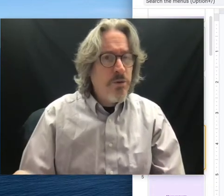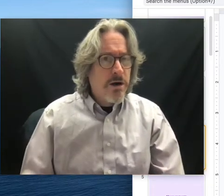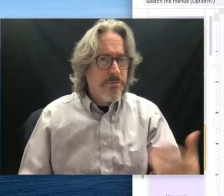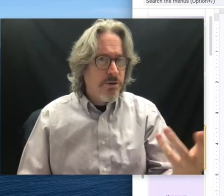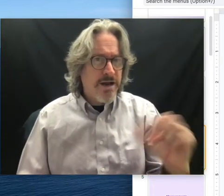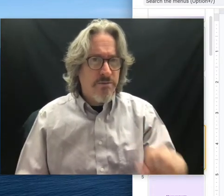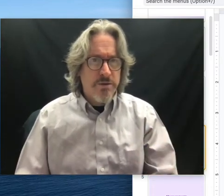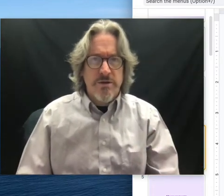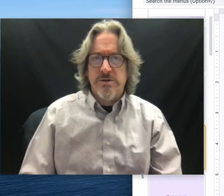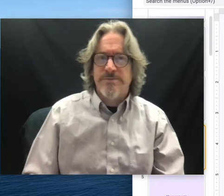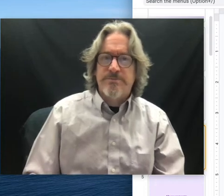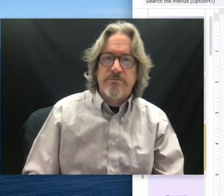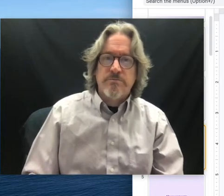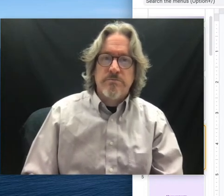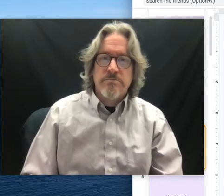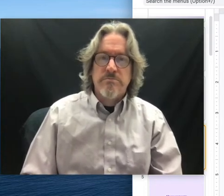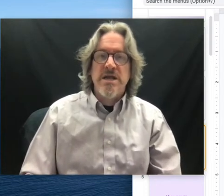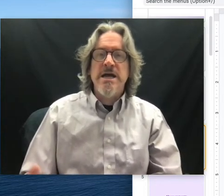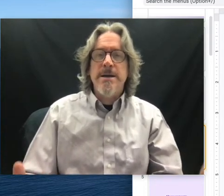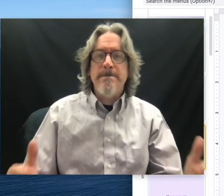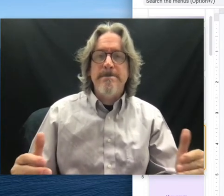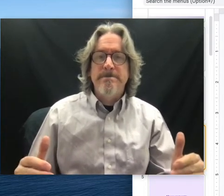just be aware you can have both of those.